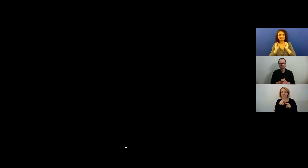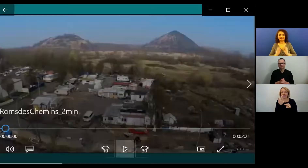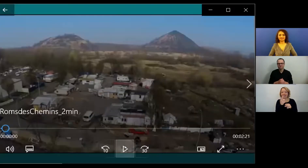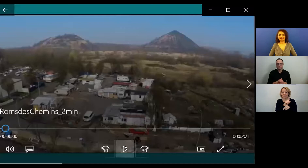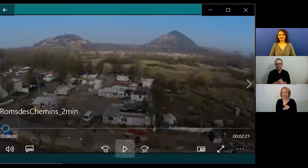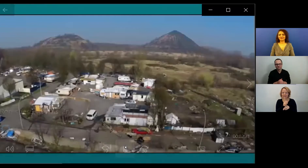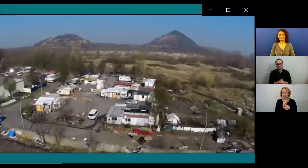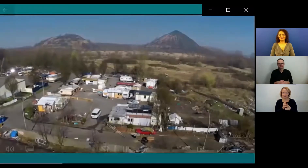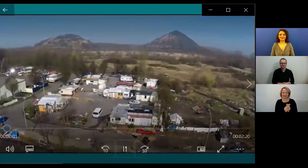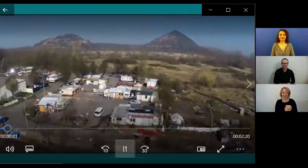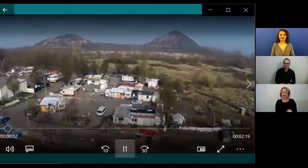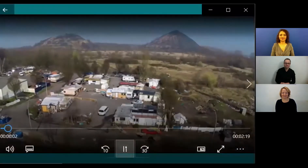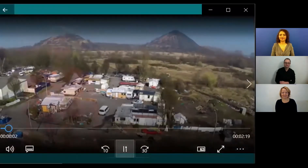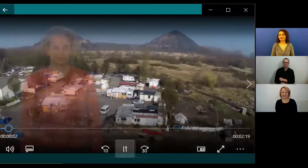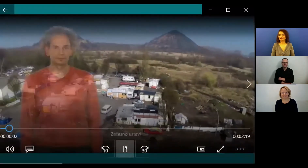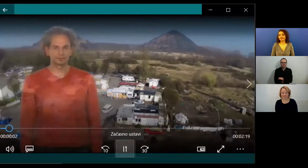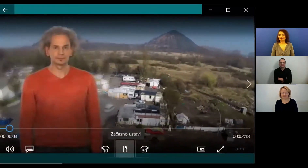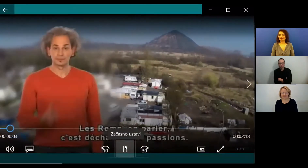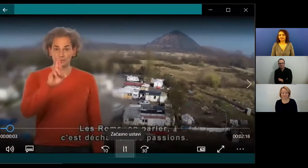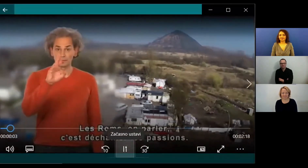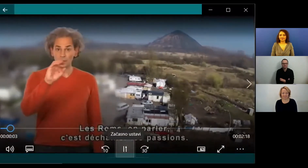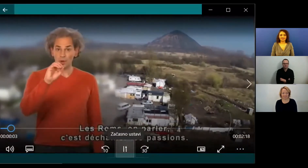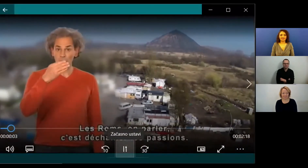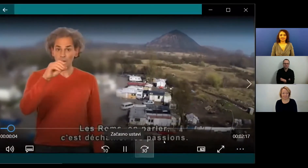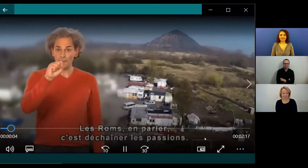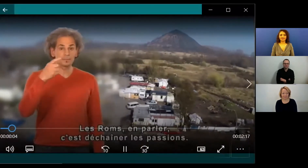So you're now going to watch a 2-minute video.